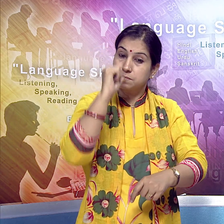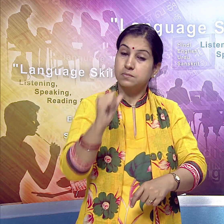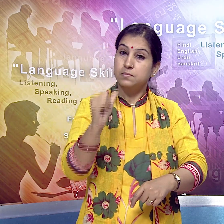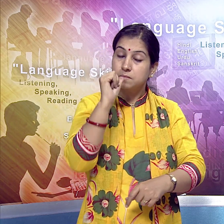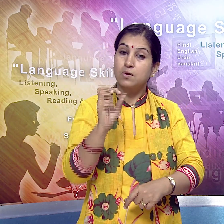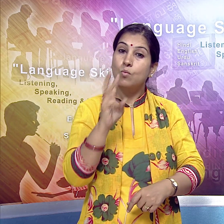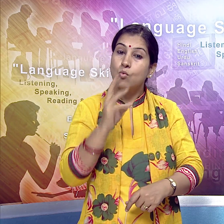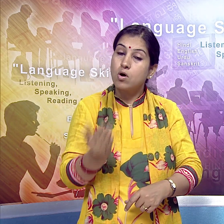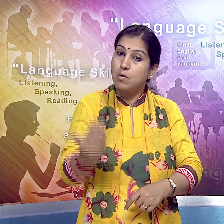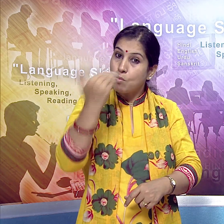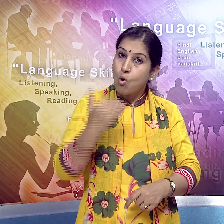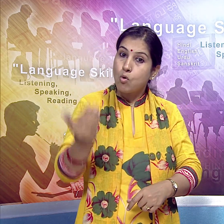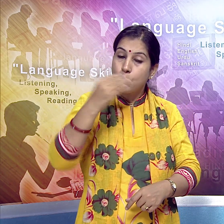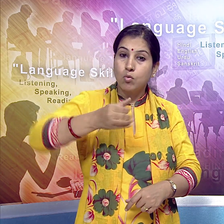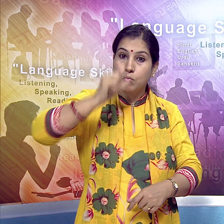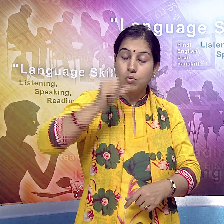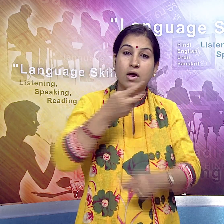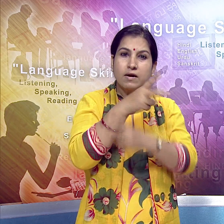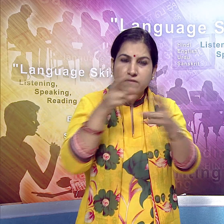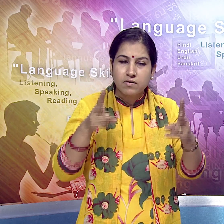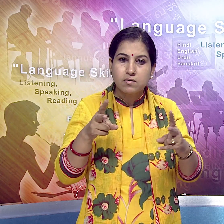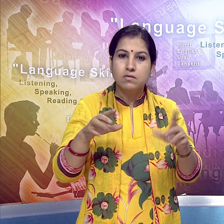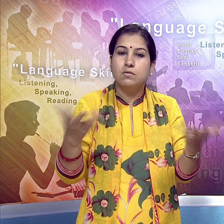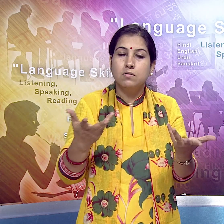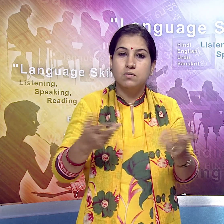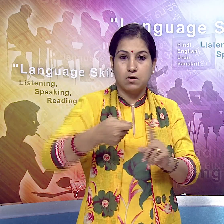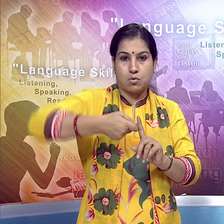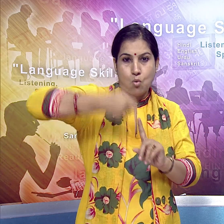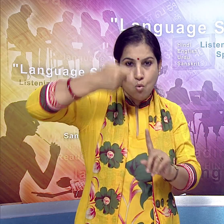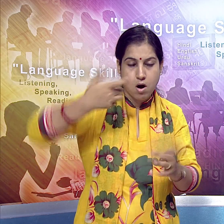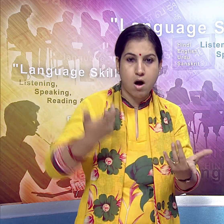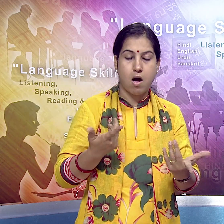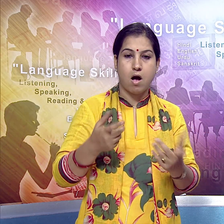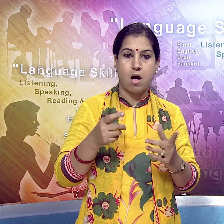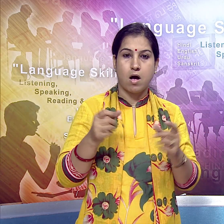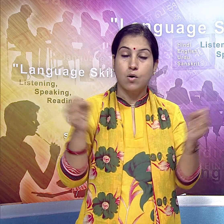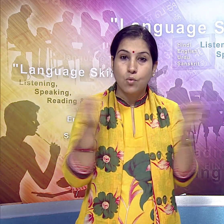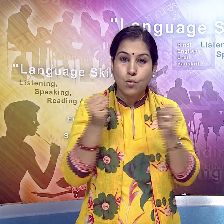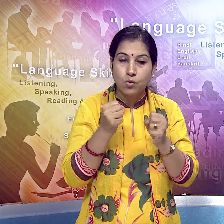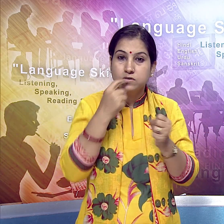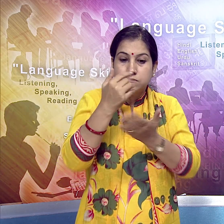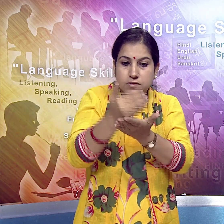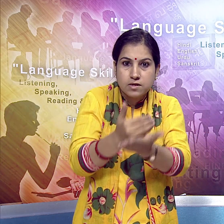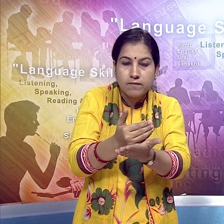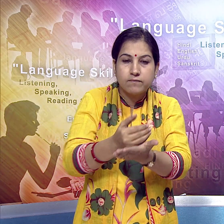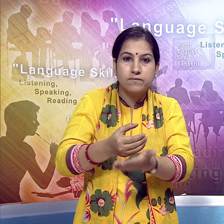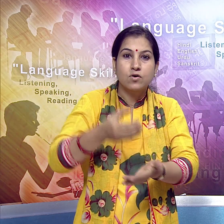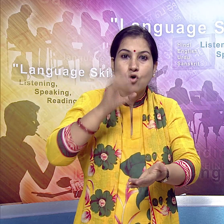In summer you drink variety of drinks: Coca, Cola, tea, coffee,